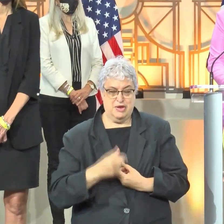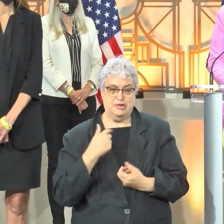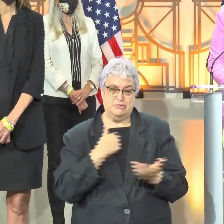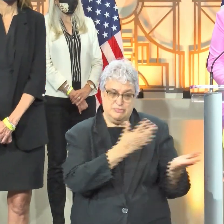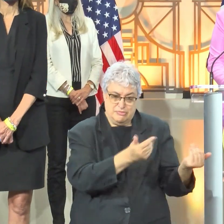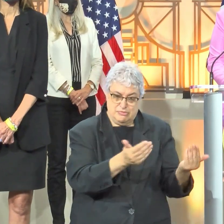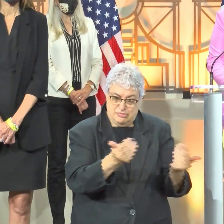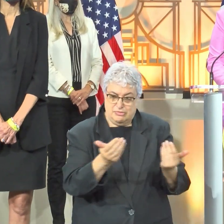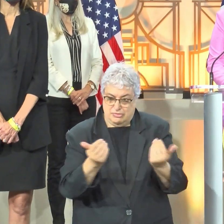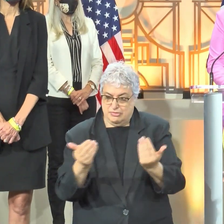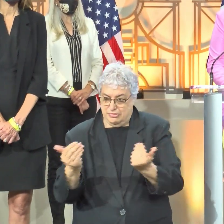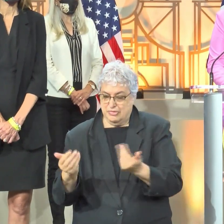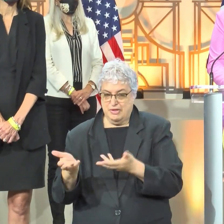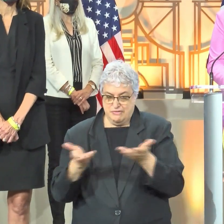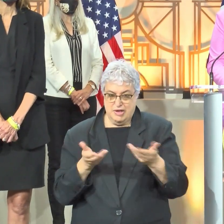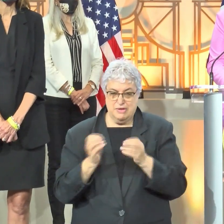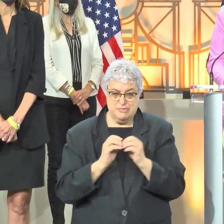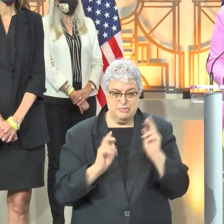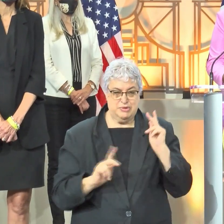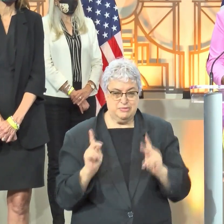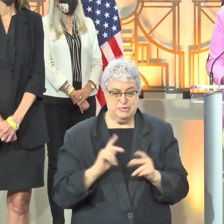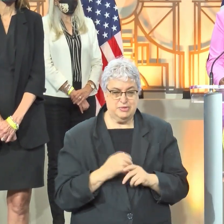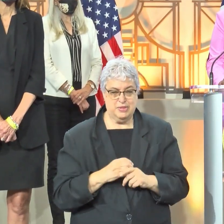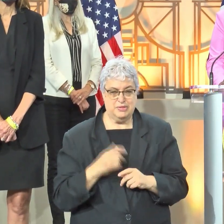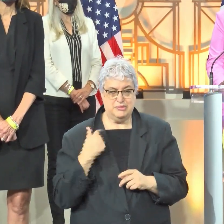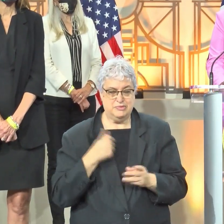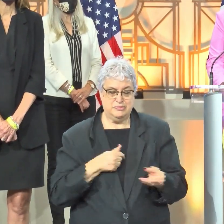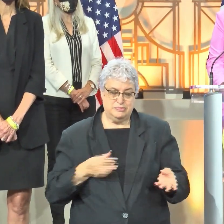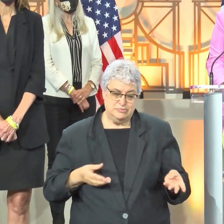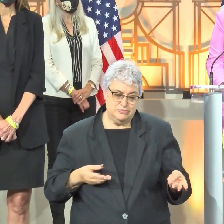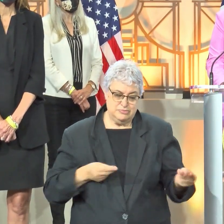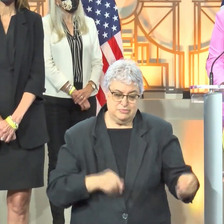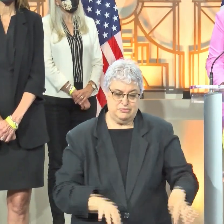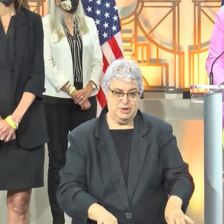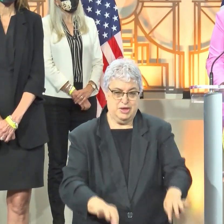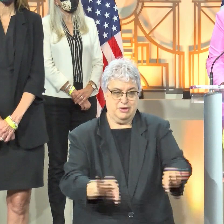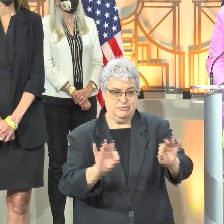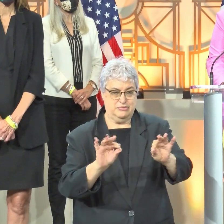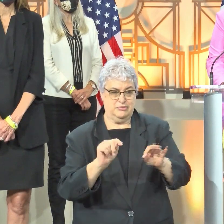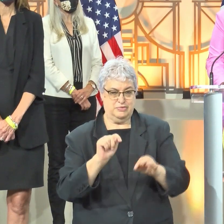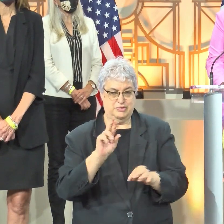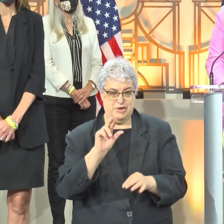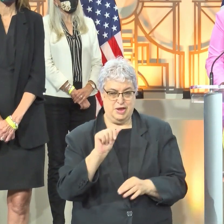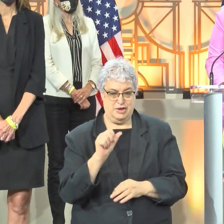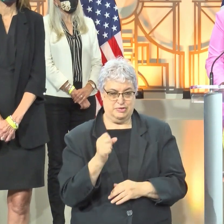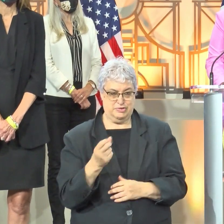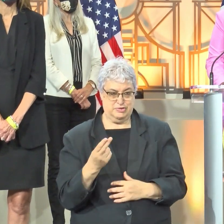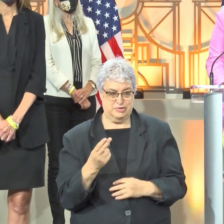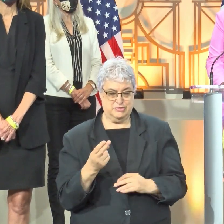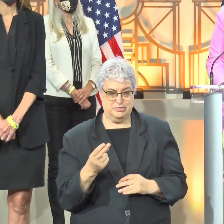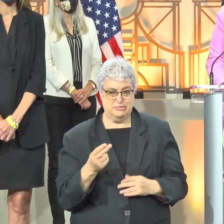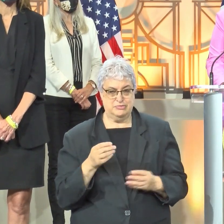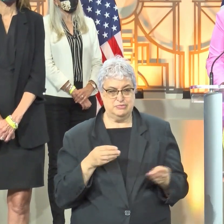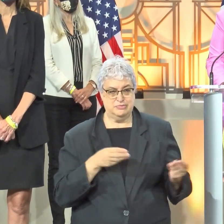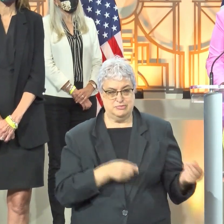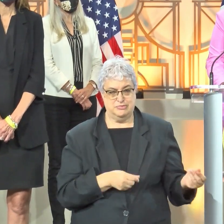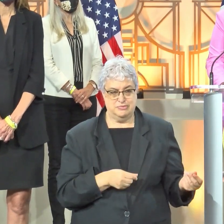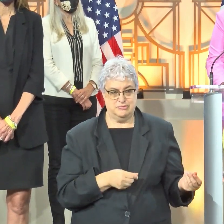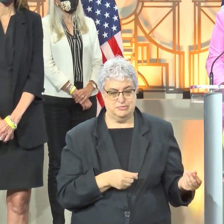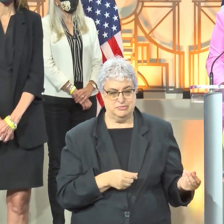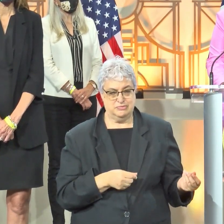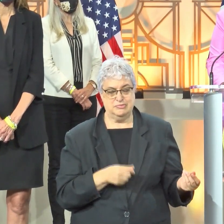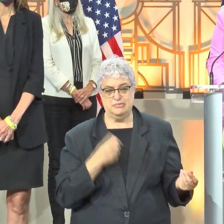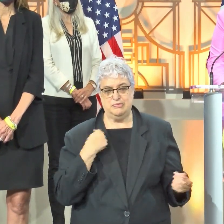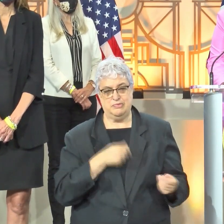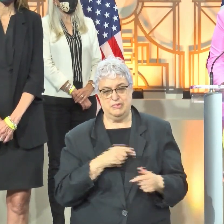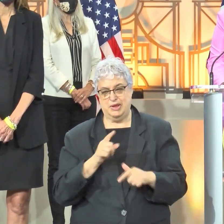ongoing endeavor. The amount of money we are spending picking up excess litter in our city is being spent at the